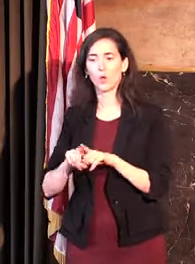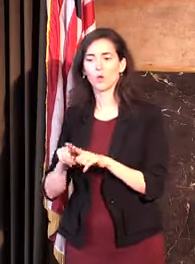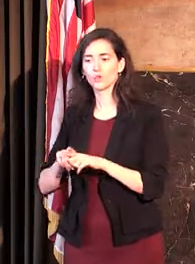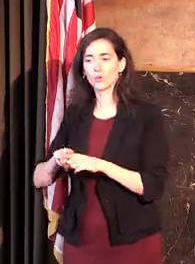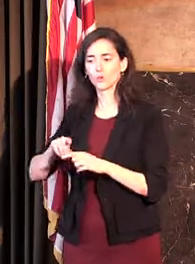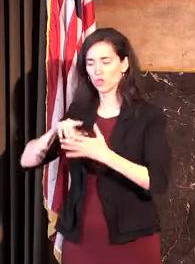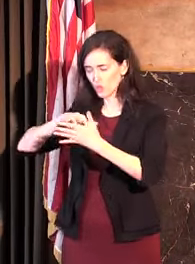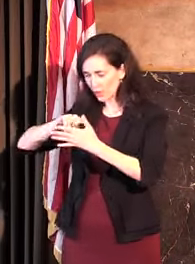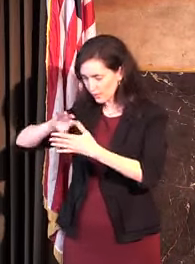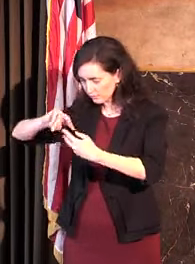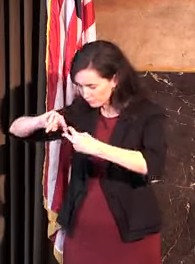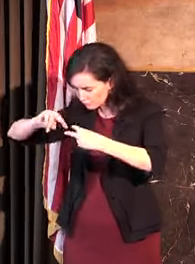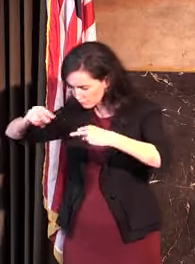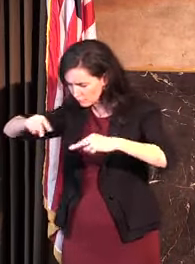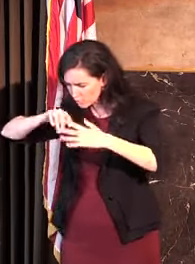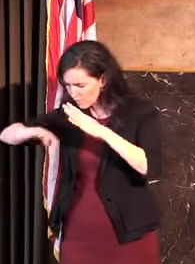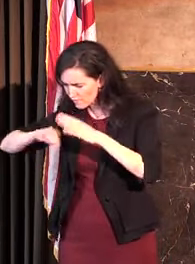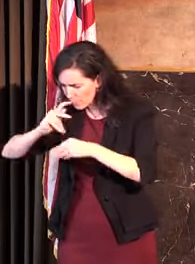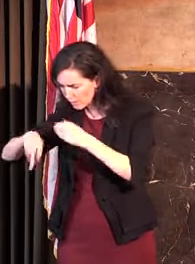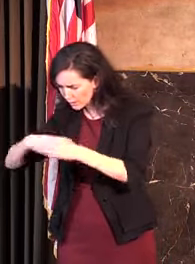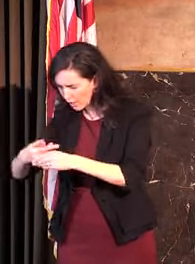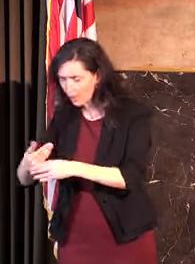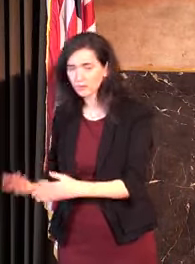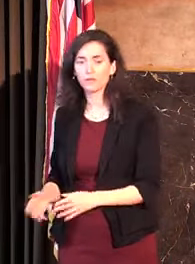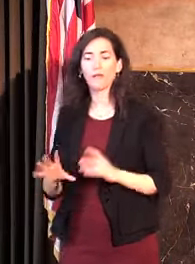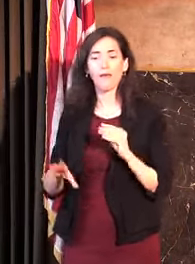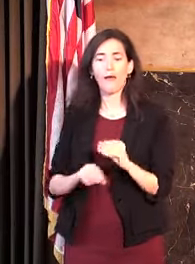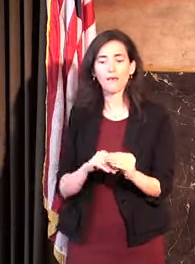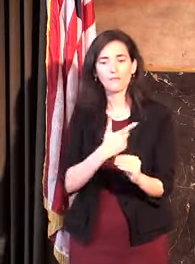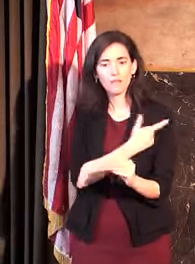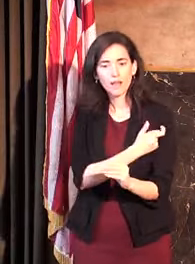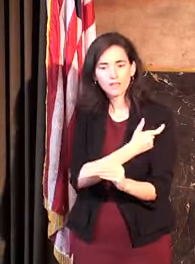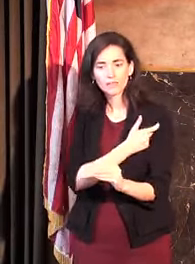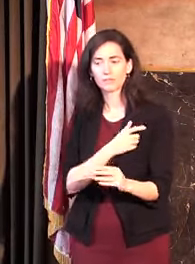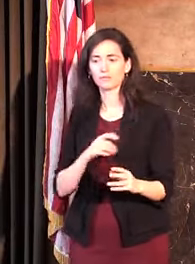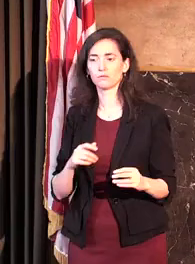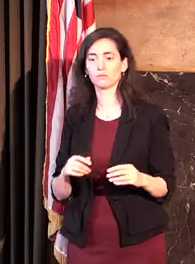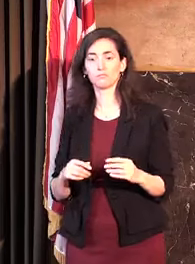on boosters, the same thing we're doing here in Louisiana.